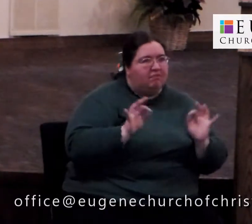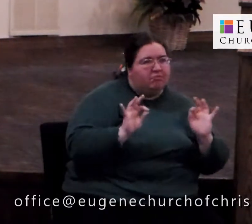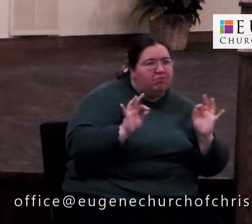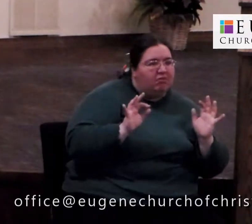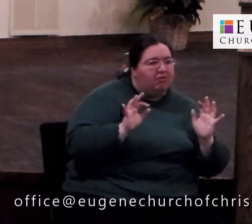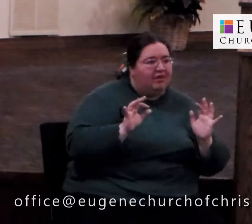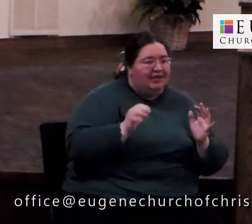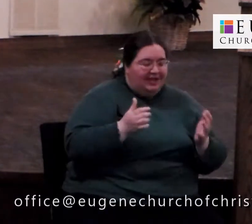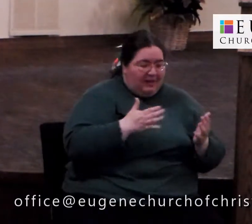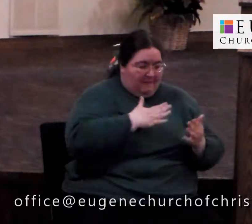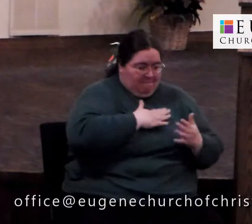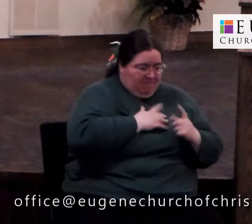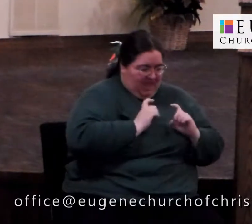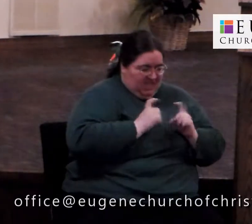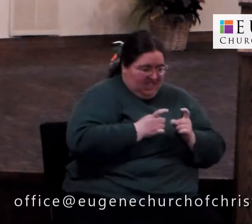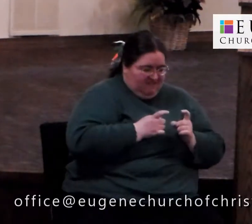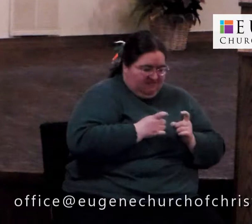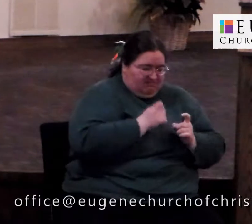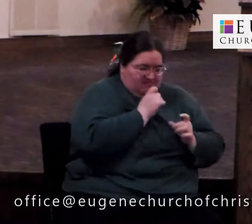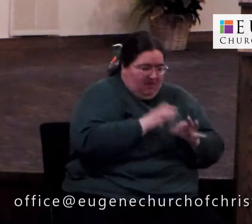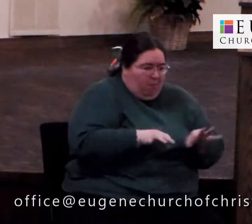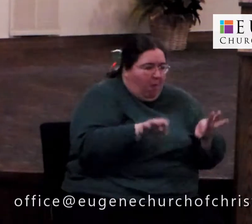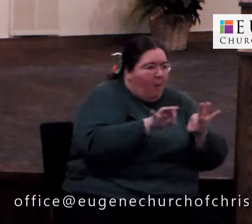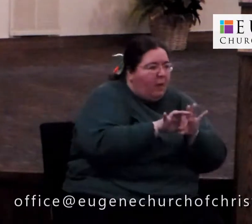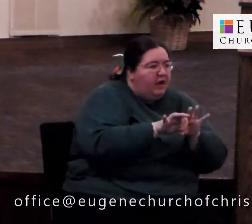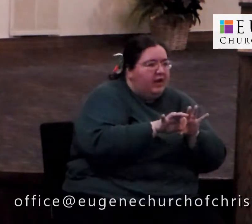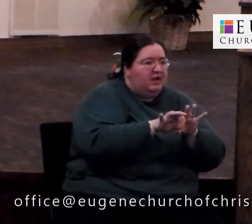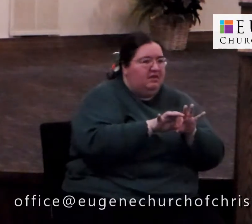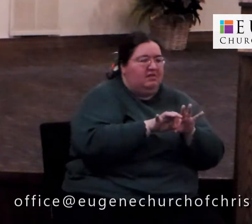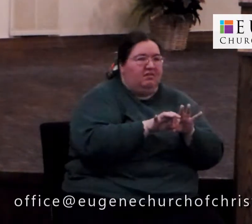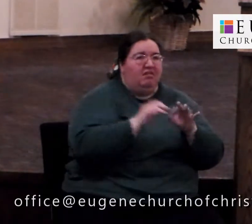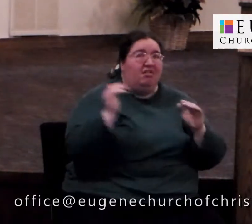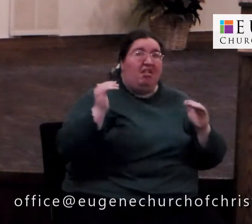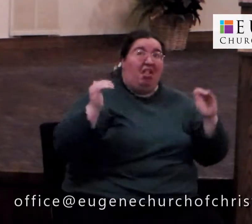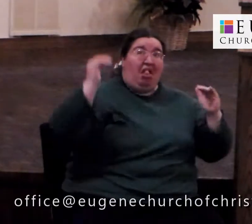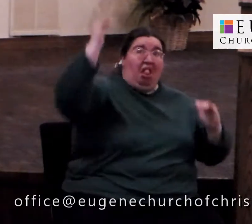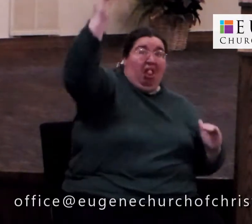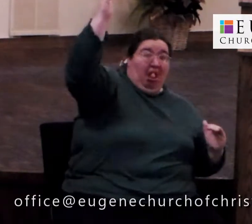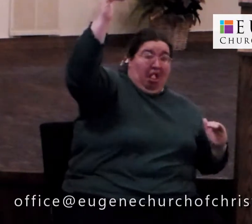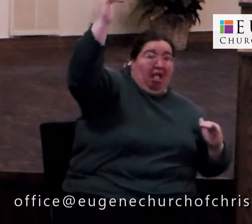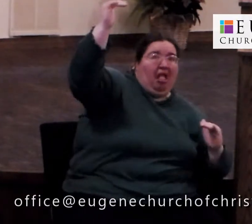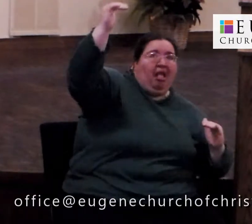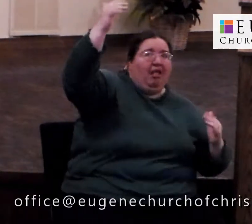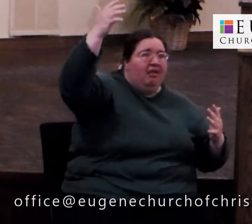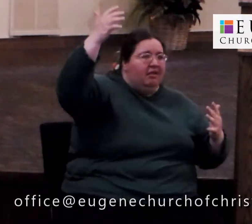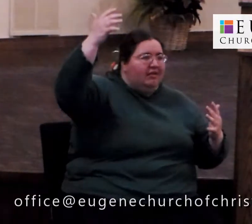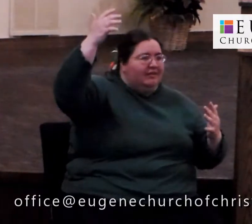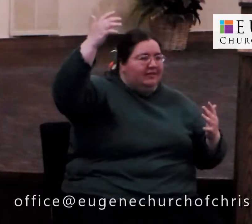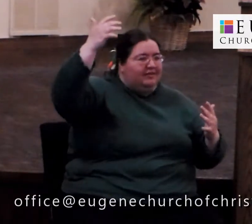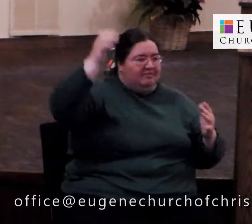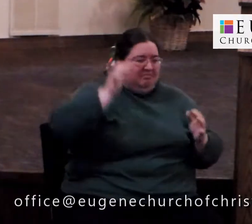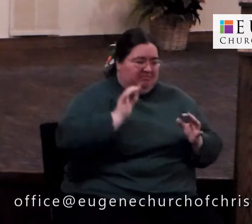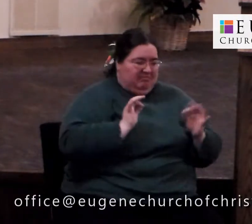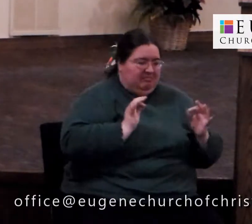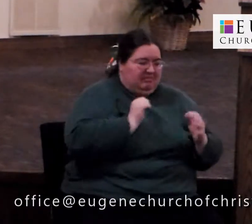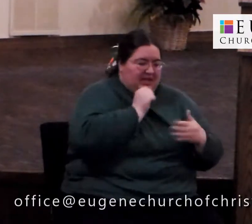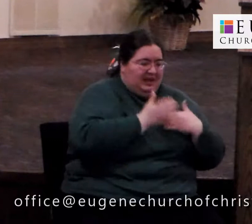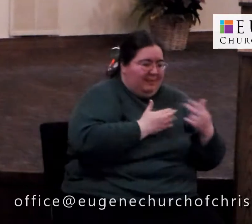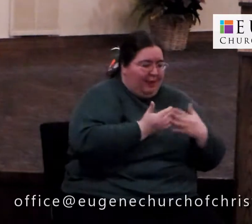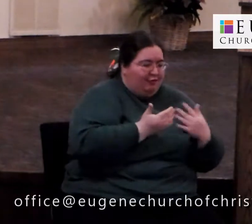talk ourselves out of it. Or we convince ourselves it's just not a big deal, or we convince ourselves that what I have to give is not significant enough, so it